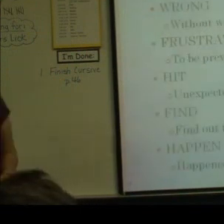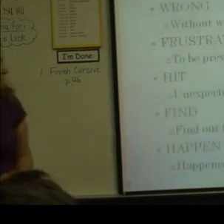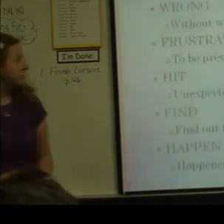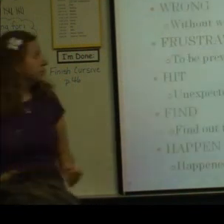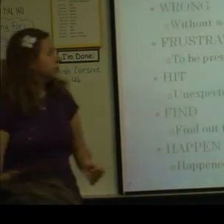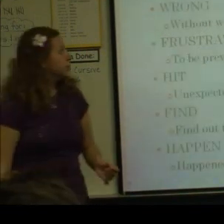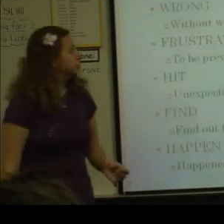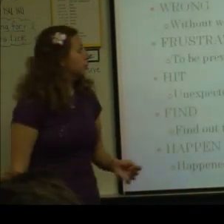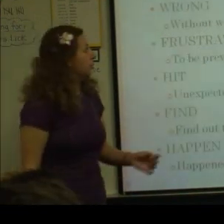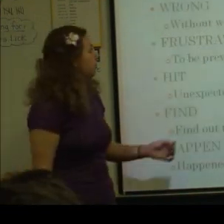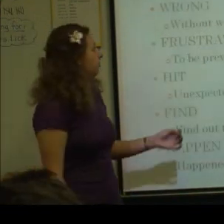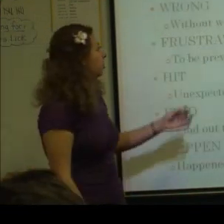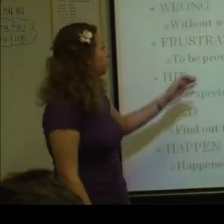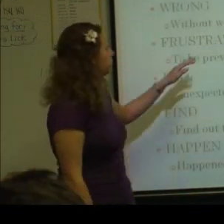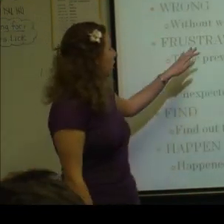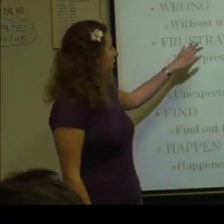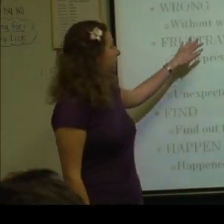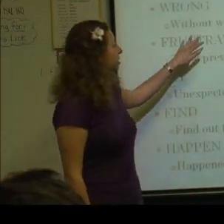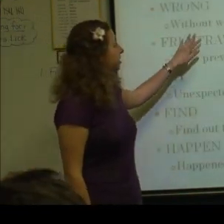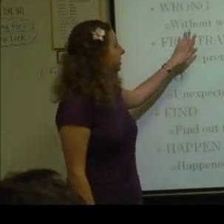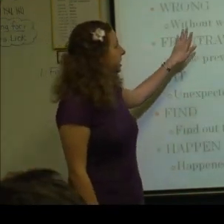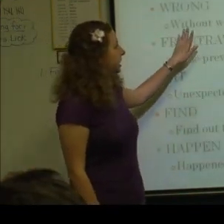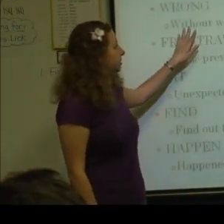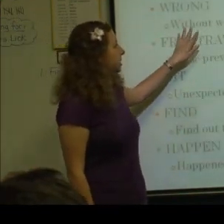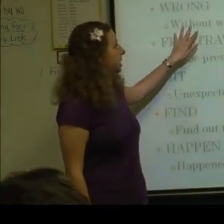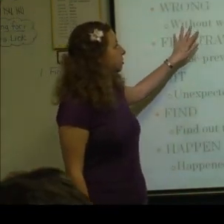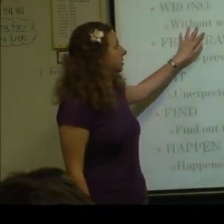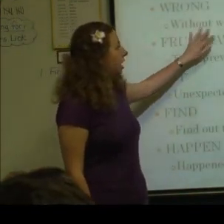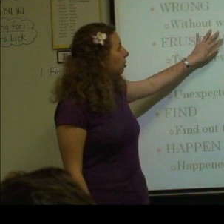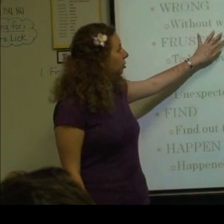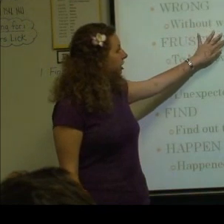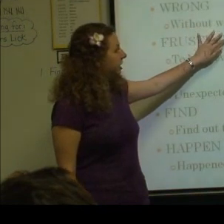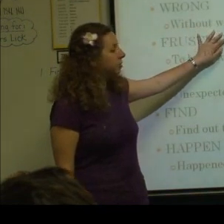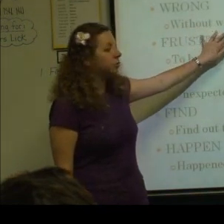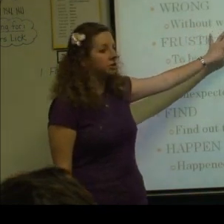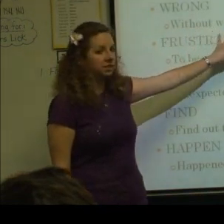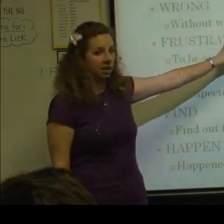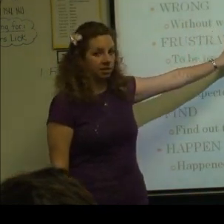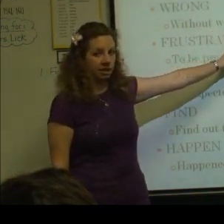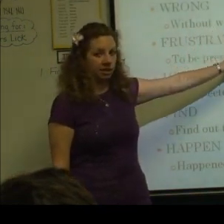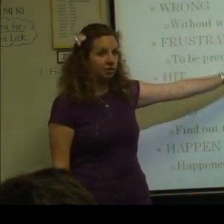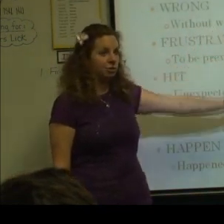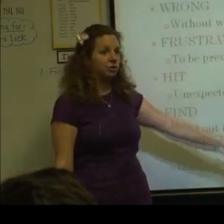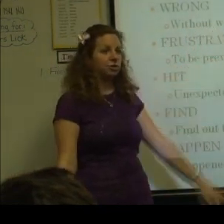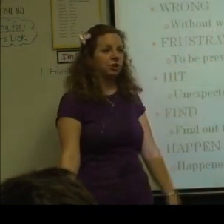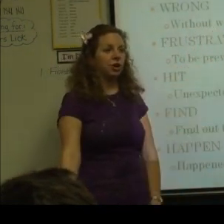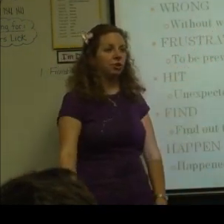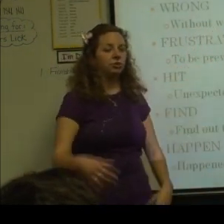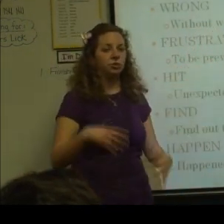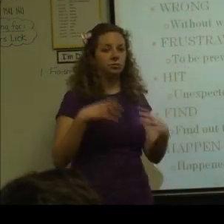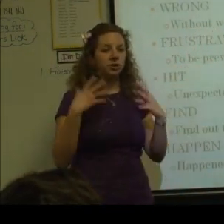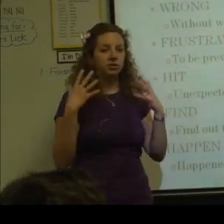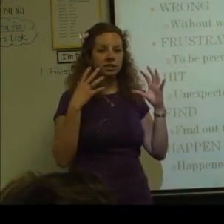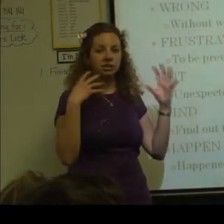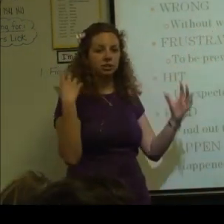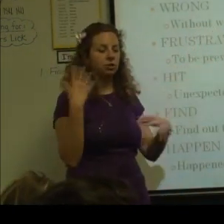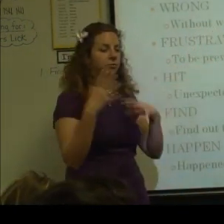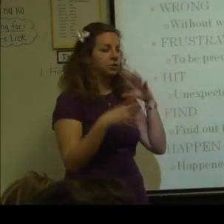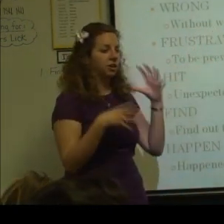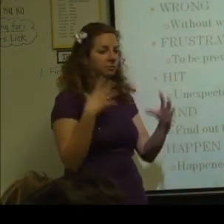Okay, so for wrong, then it can mean without warning or suddenly. So you can go, so in the middle of the sentence you can be talking